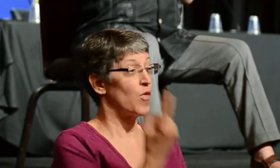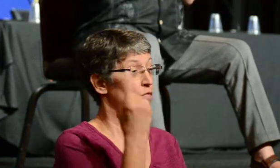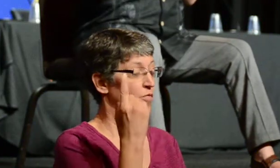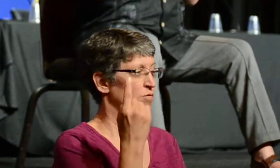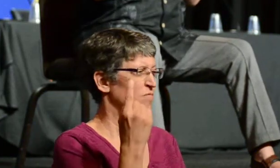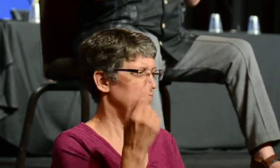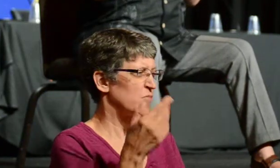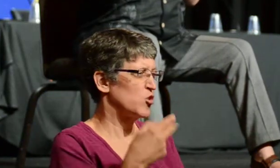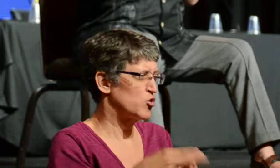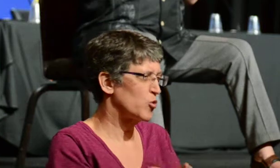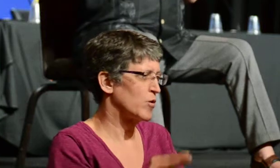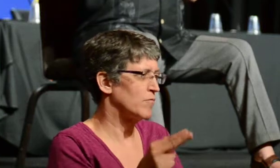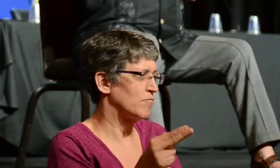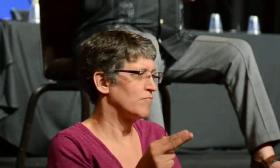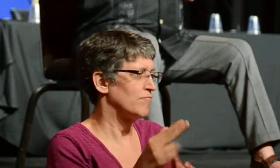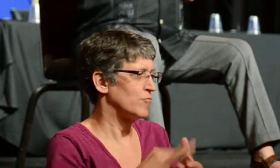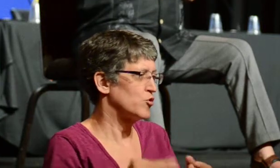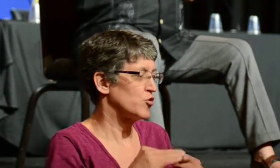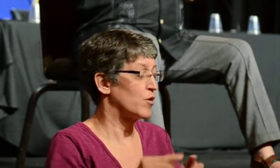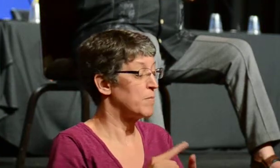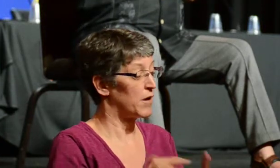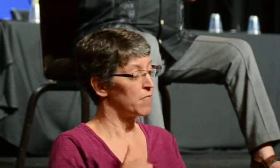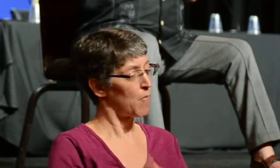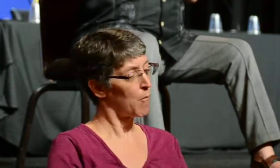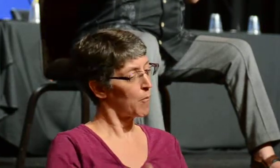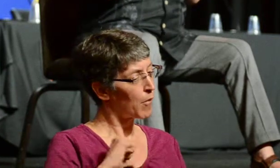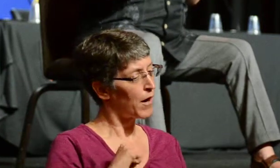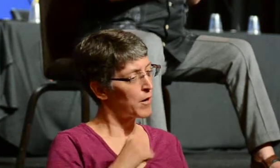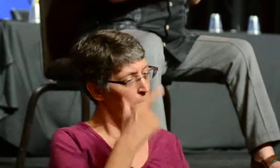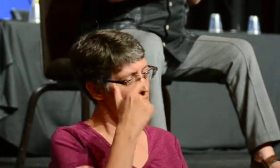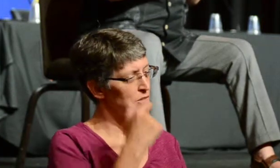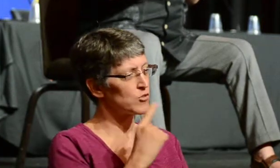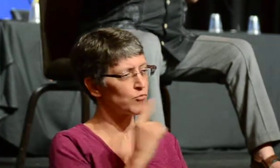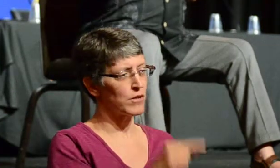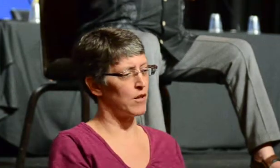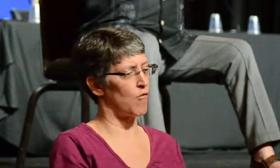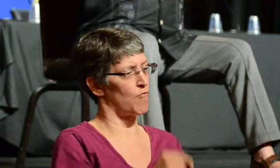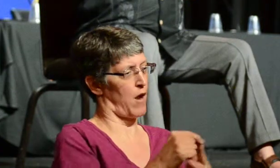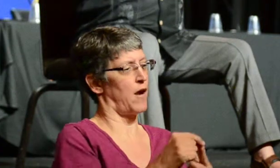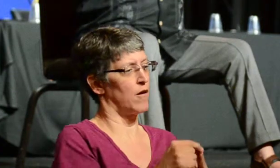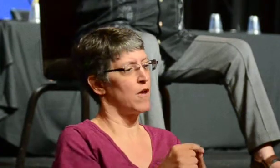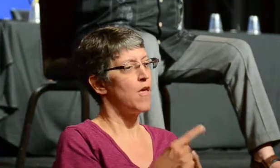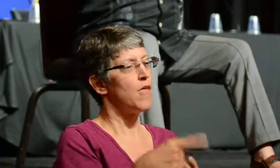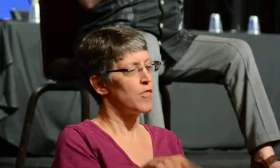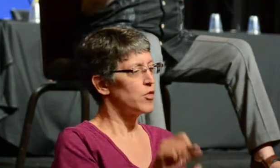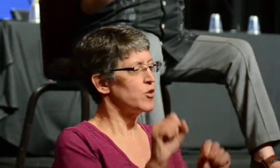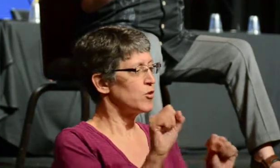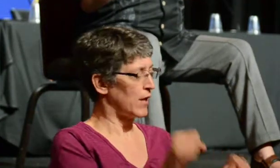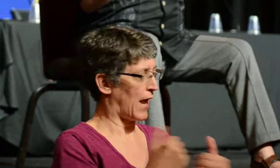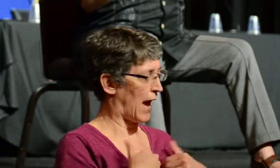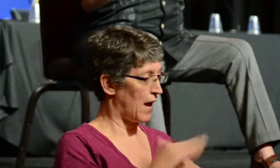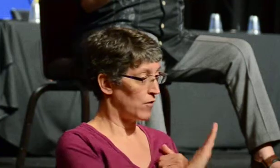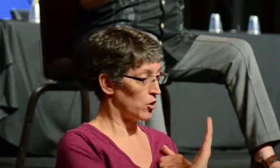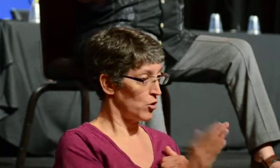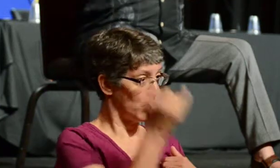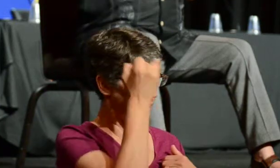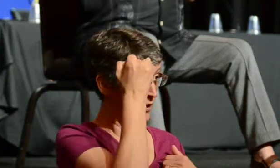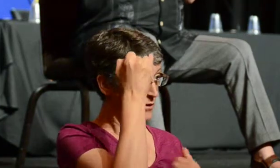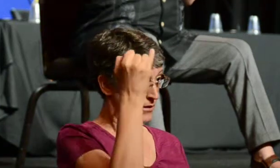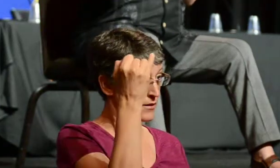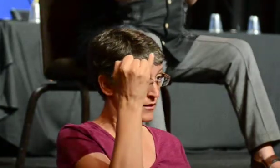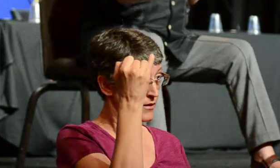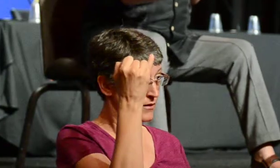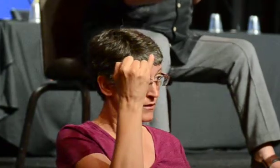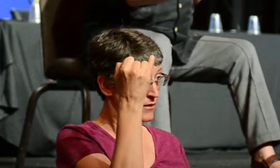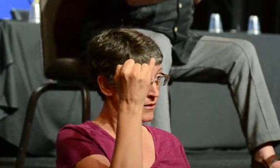of the story, and I'm kind of proud of it because it's very rare that you can take an idea, get